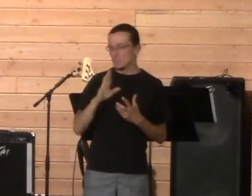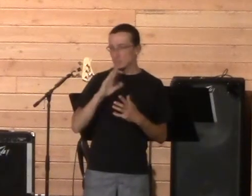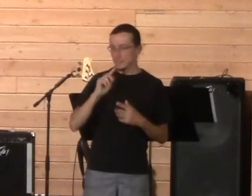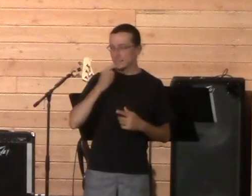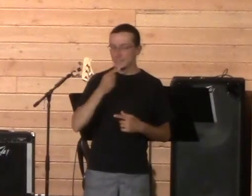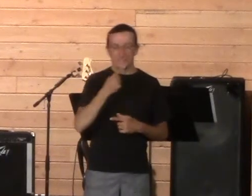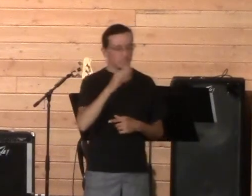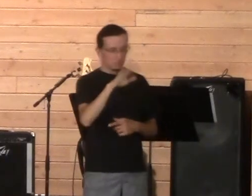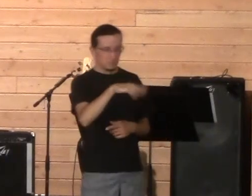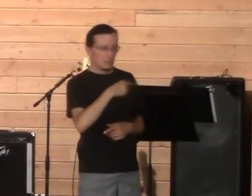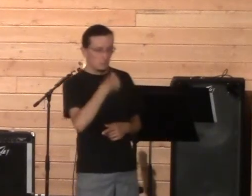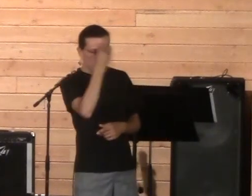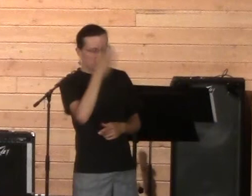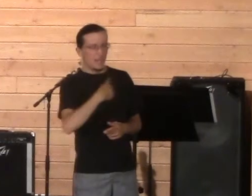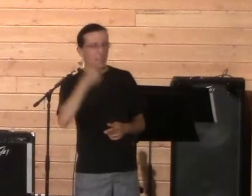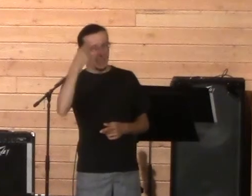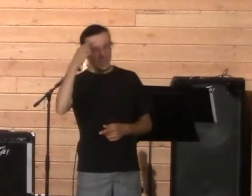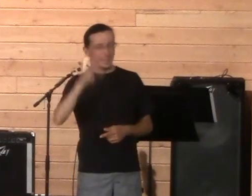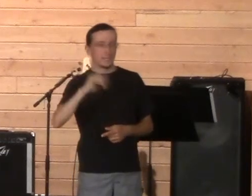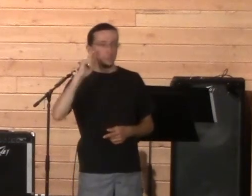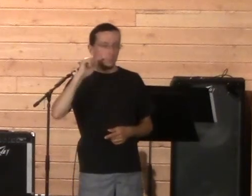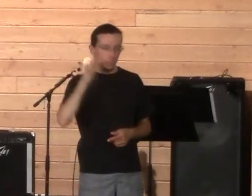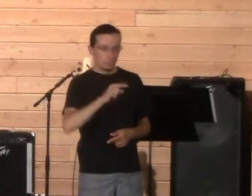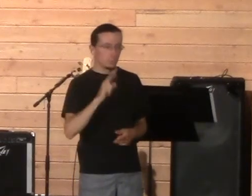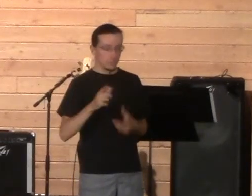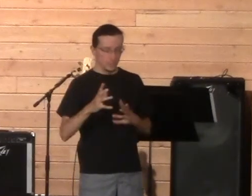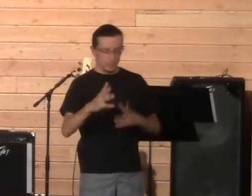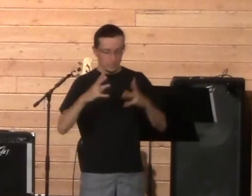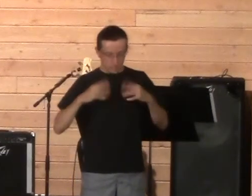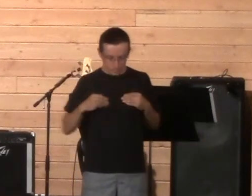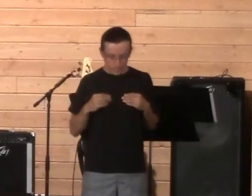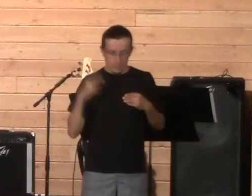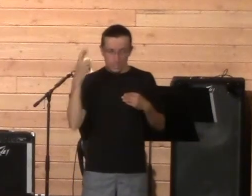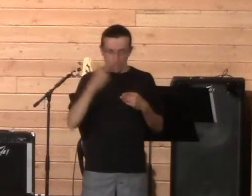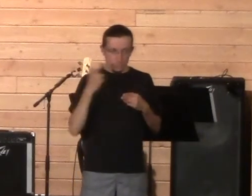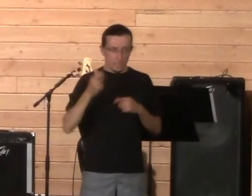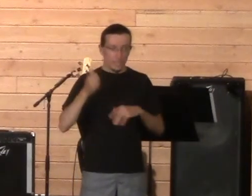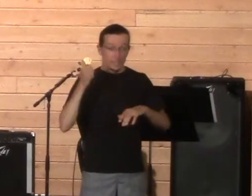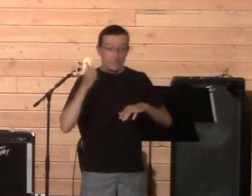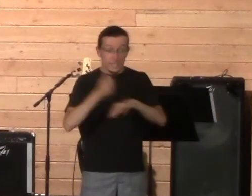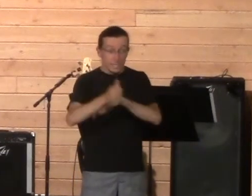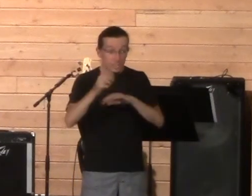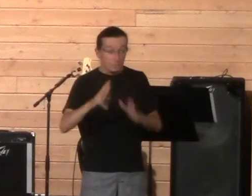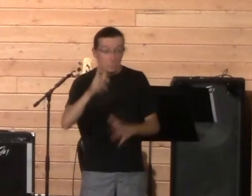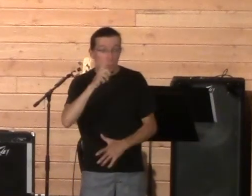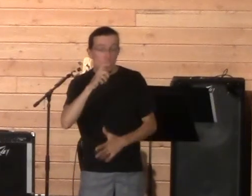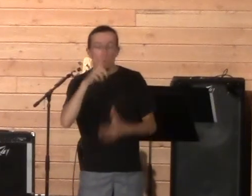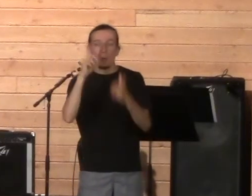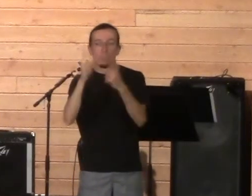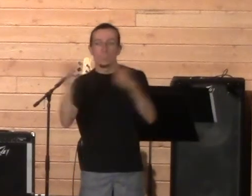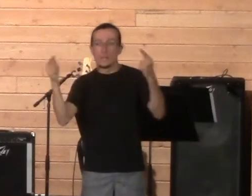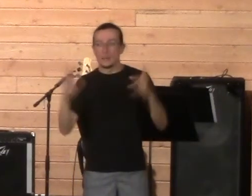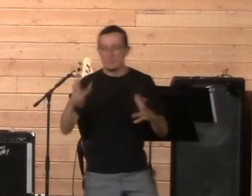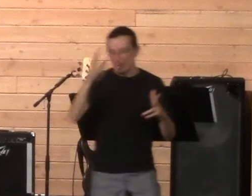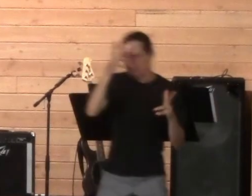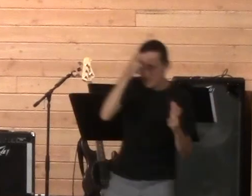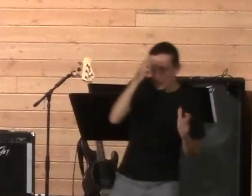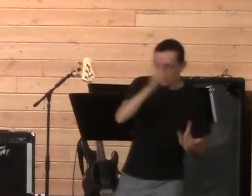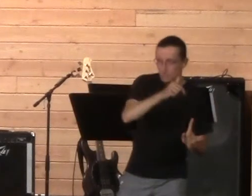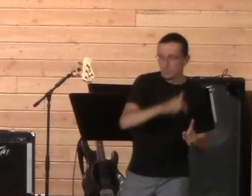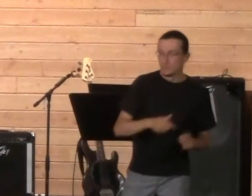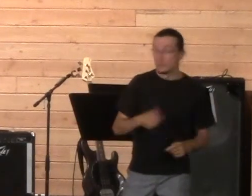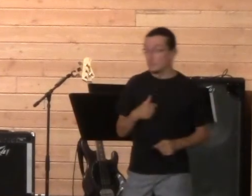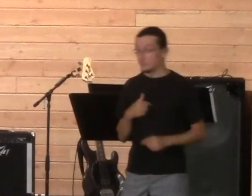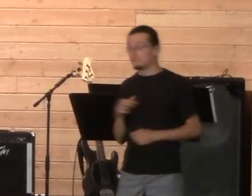know, I think that's for you. You need to take it and realize that the accuser is the enemy. I said,